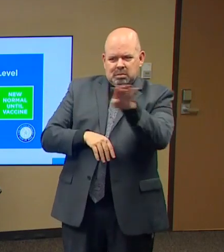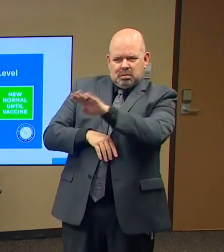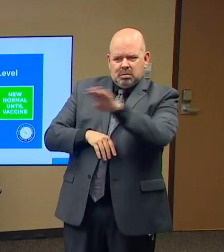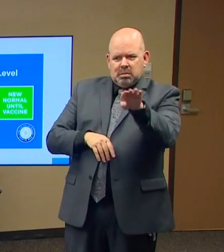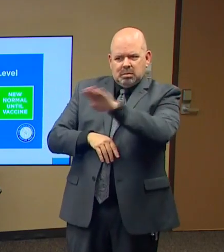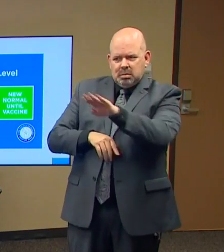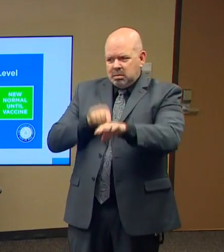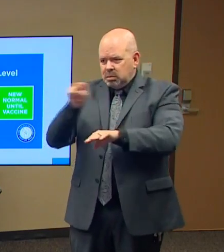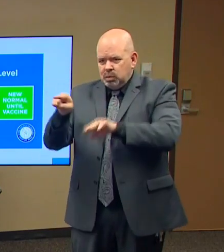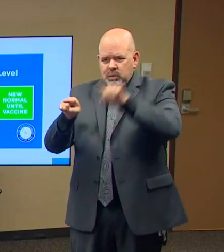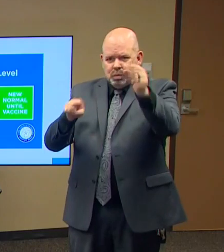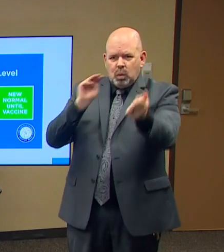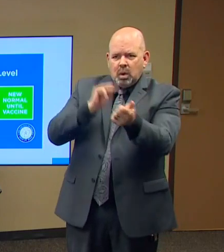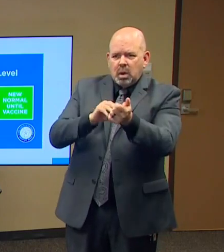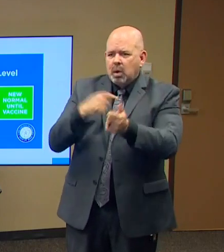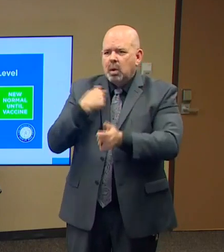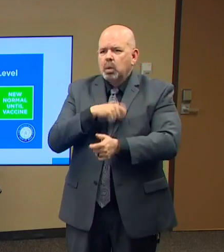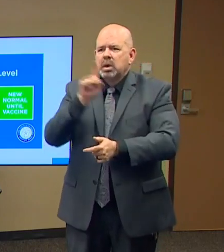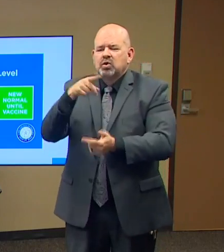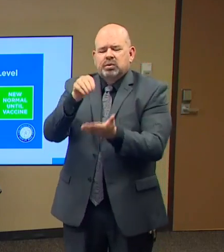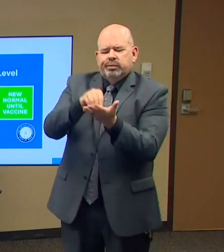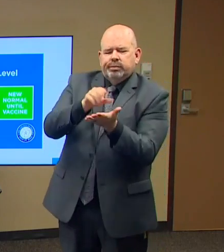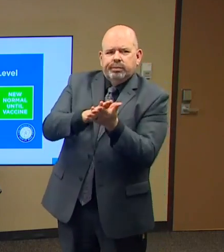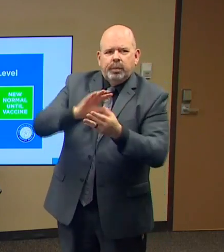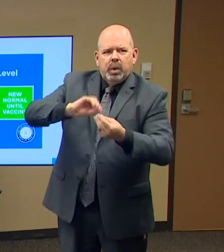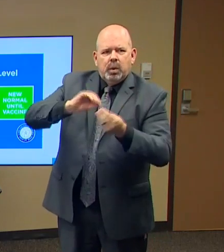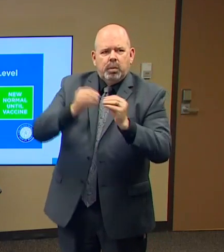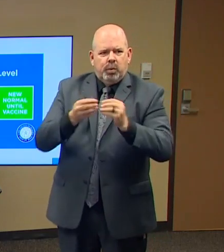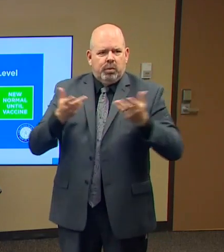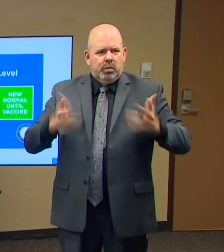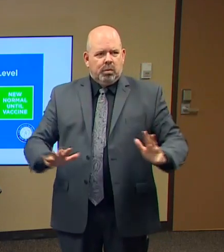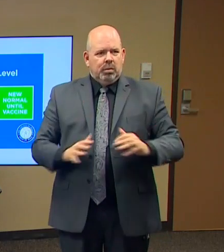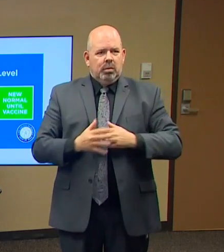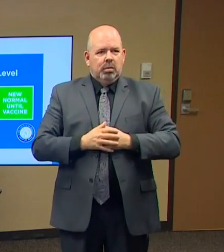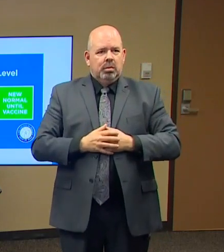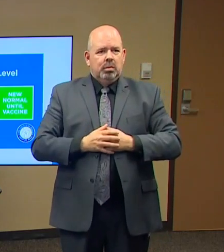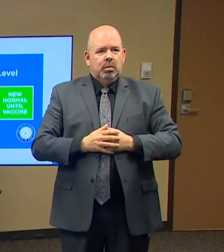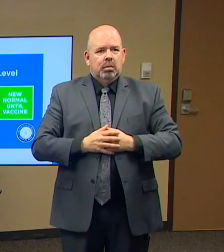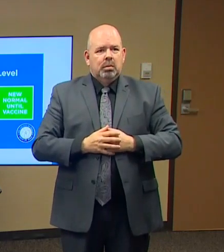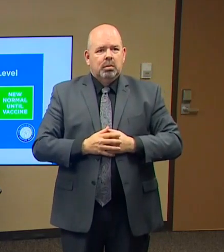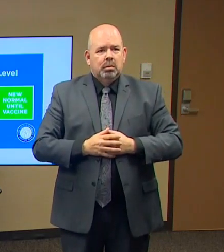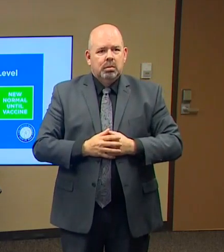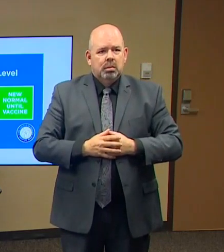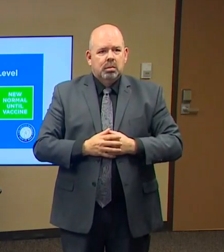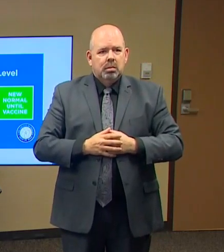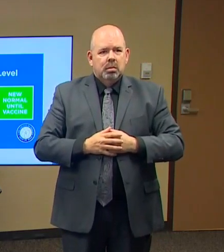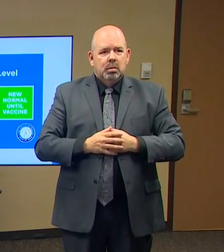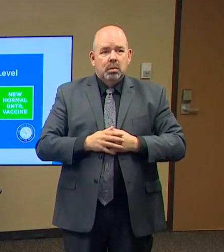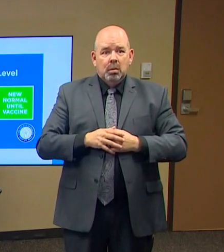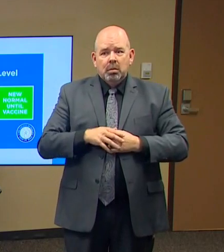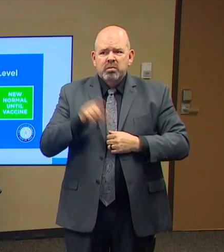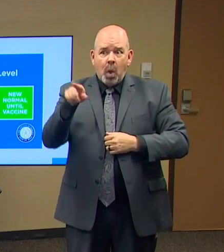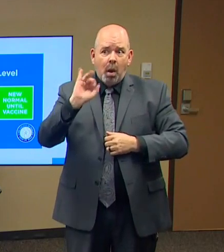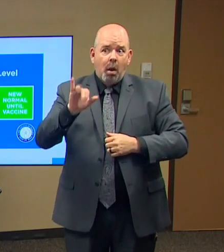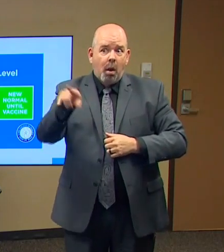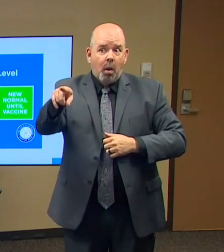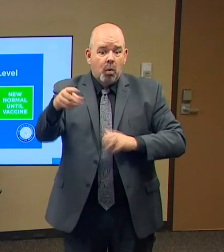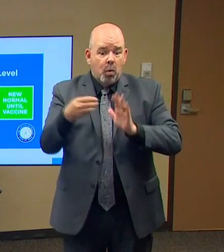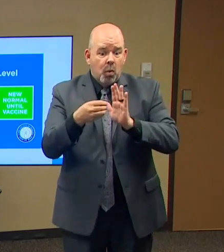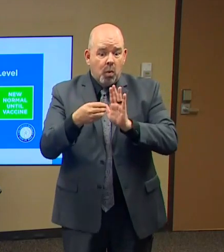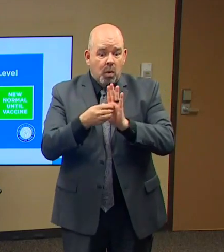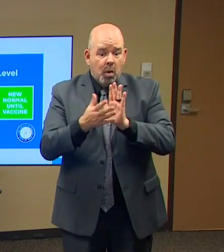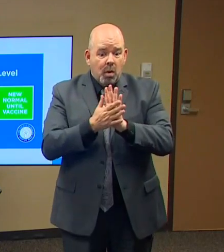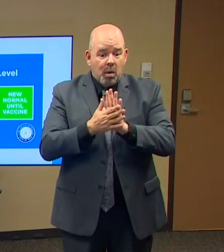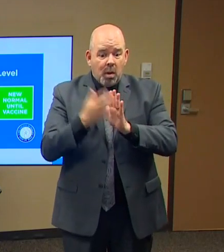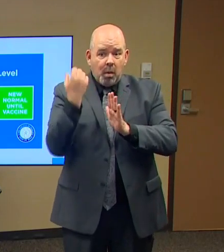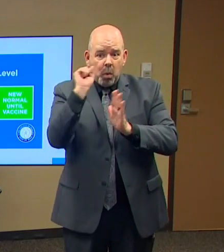very again supportive of that, but we don't want to identify people their activity necessarily